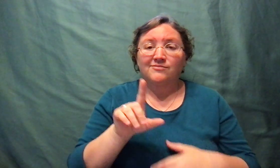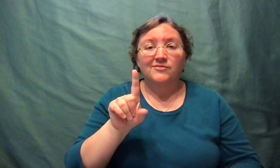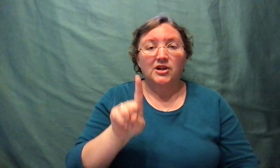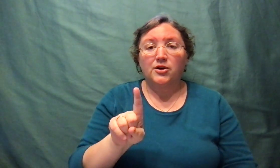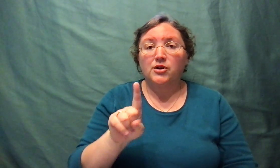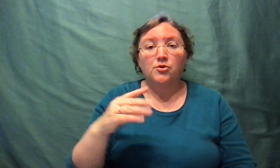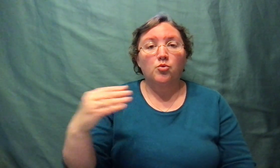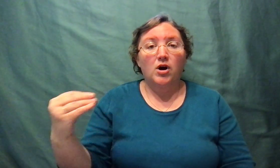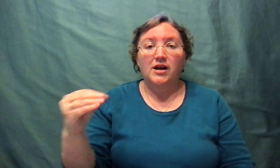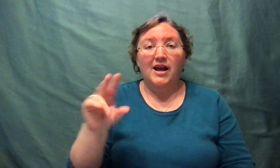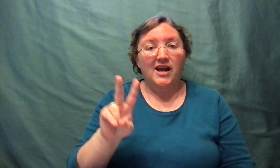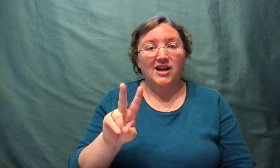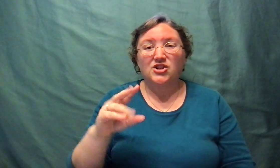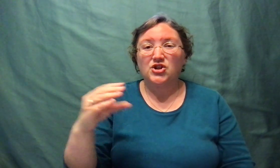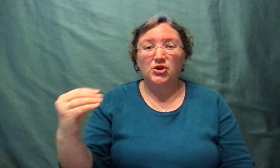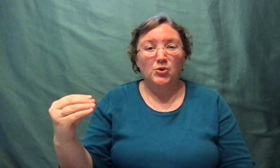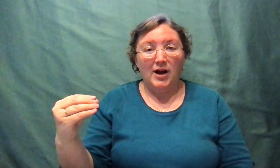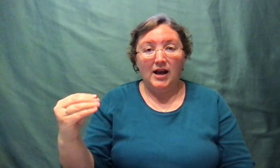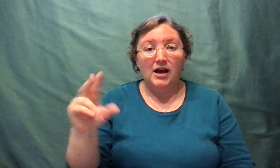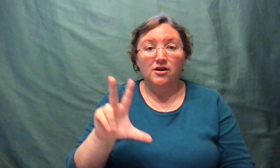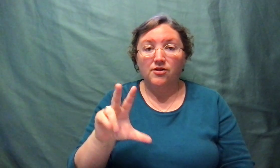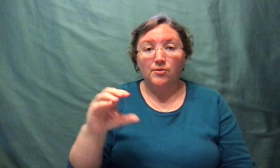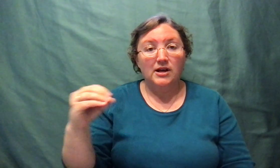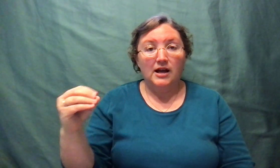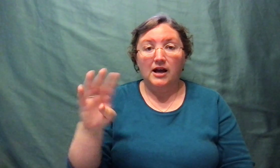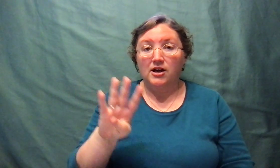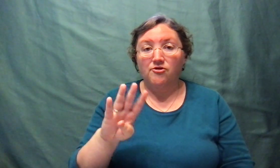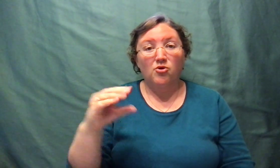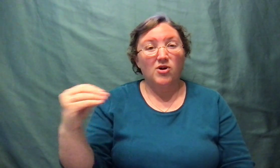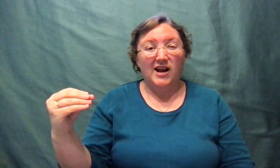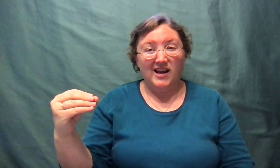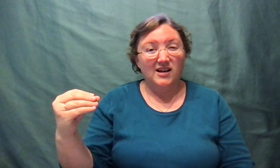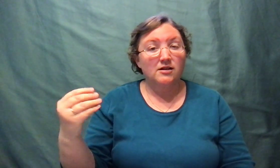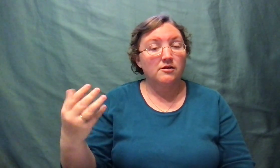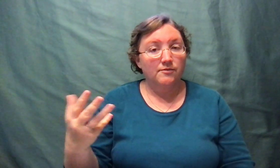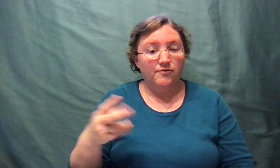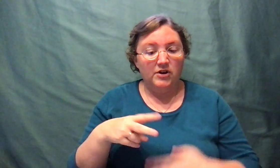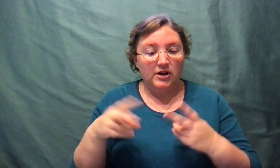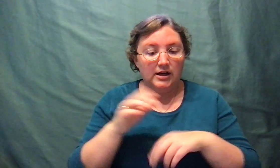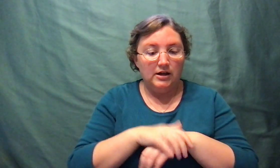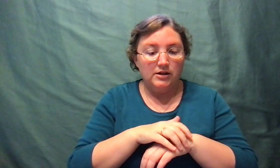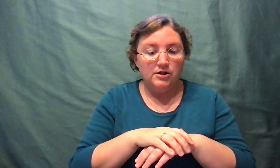That you can do 1 and 2 and 3 and 4 and, very English.